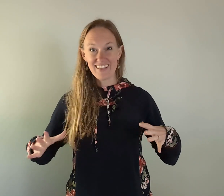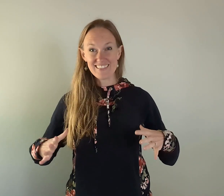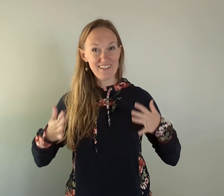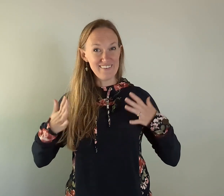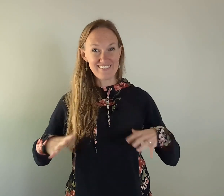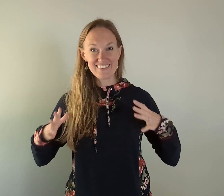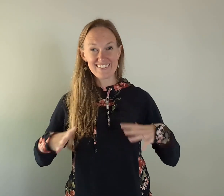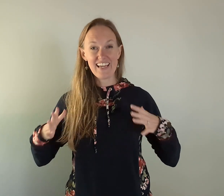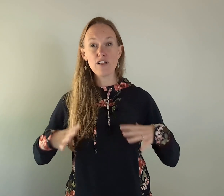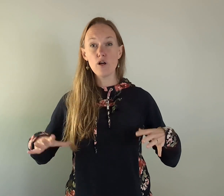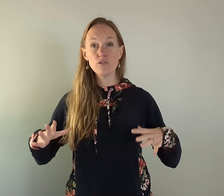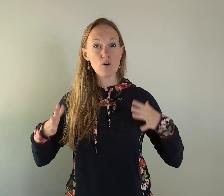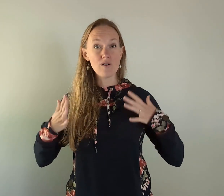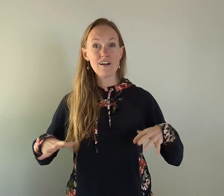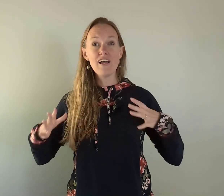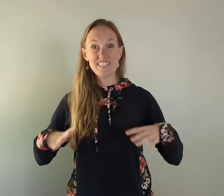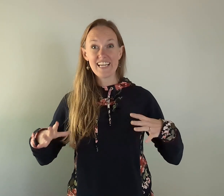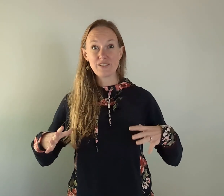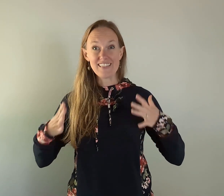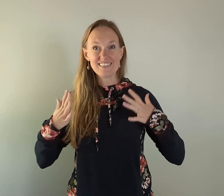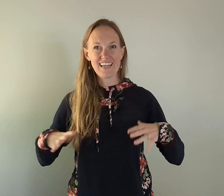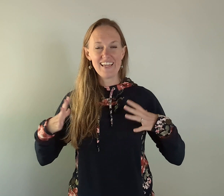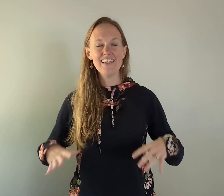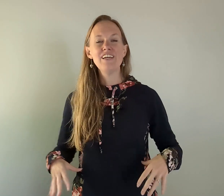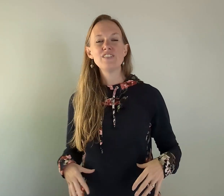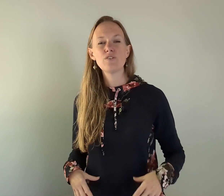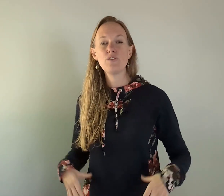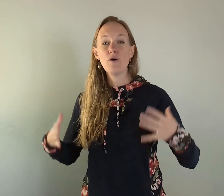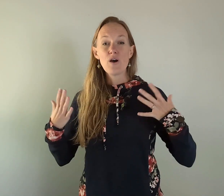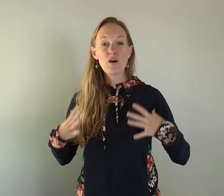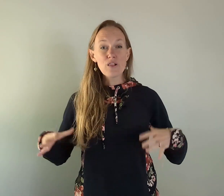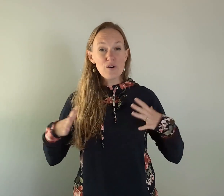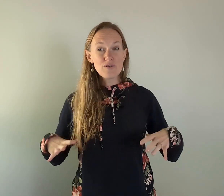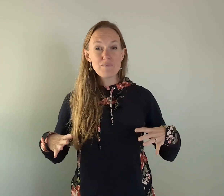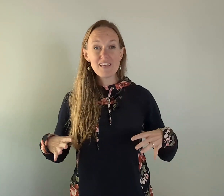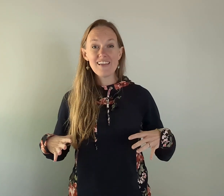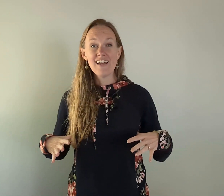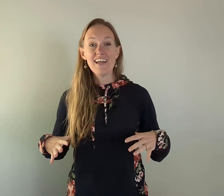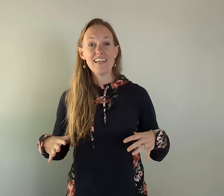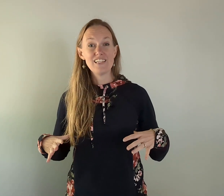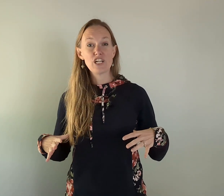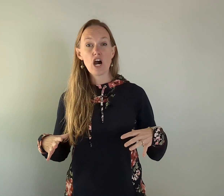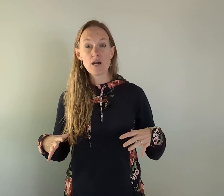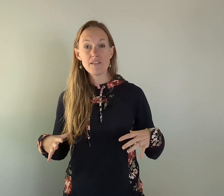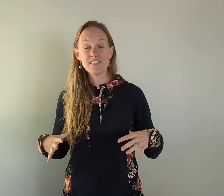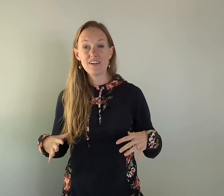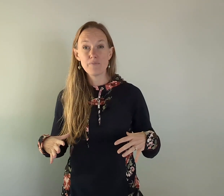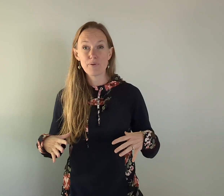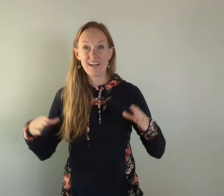That's clothes, okay? Clothes or to get dressed, okay? So you clothed me in garments of